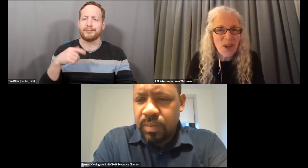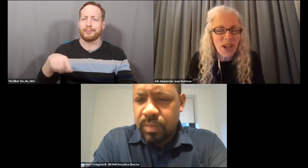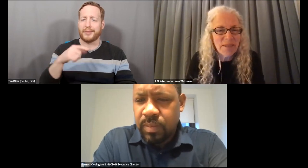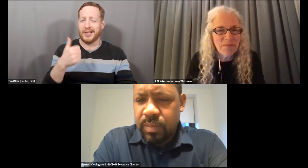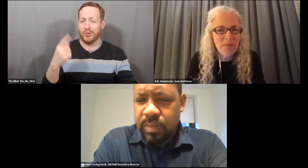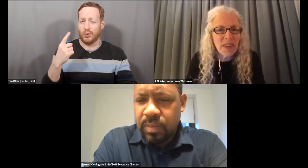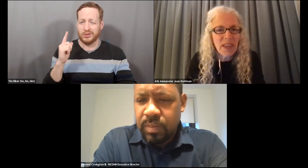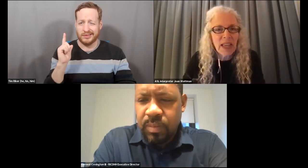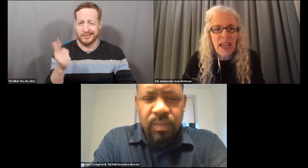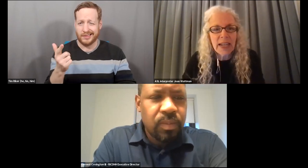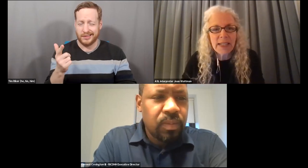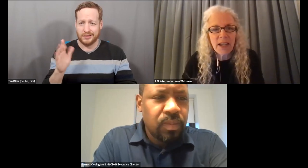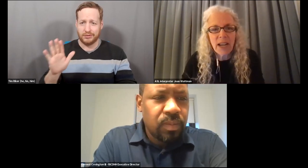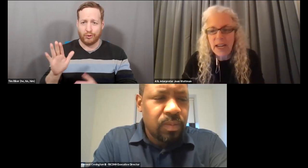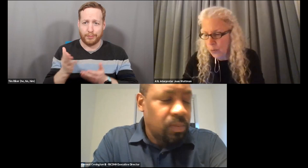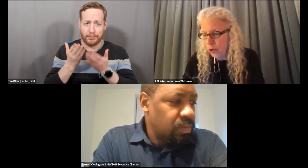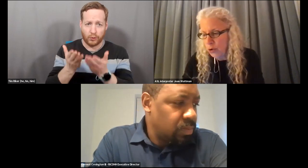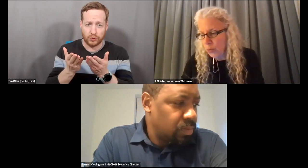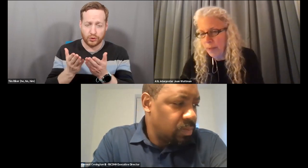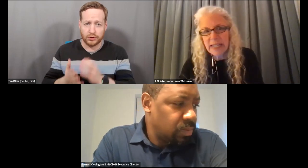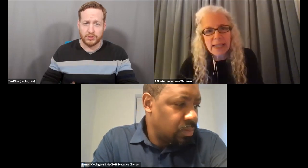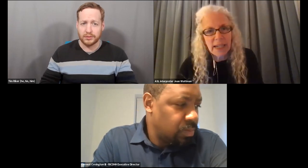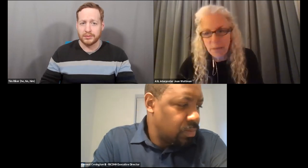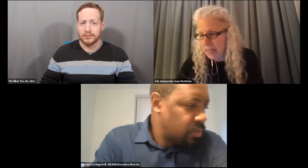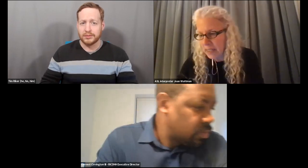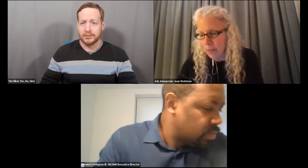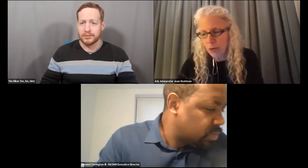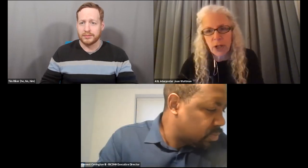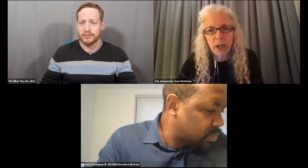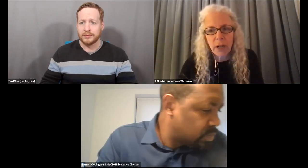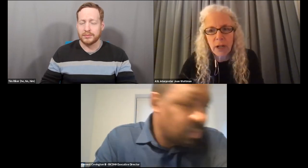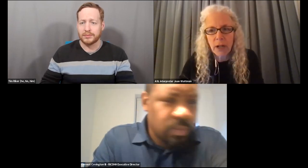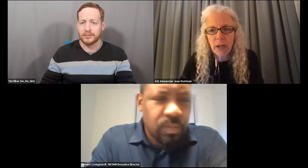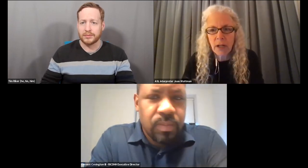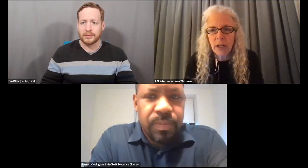Okay. And is there anyone who will make a second to Betsy's motion?